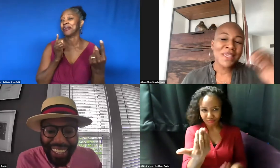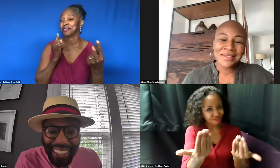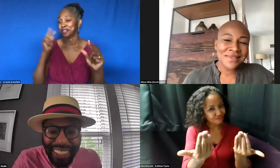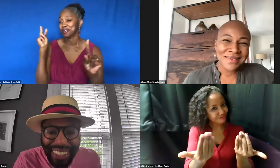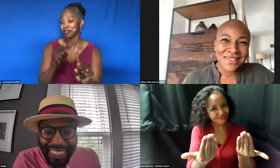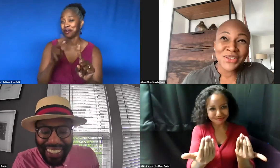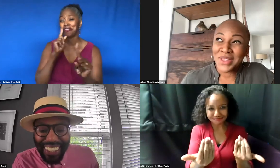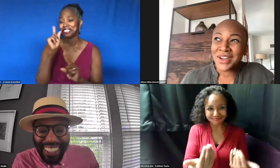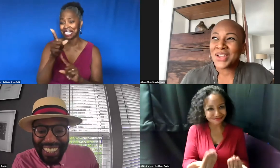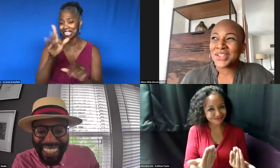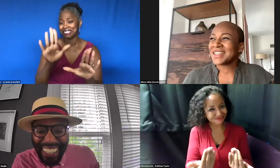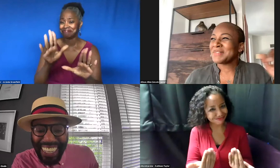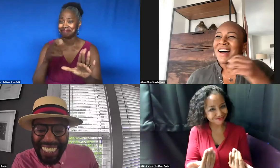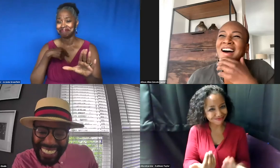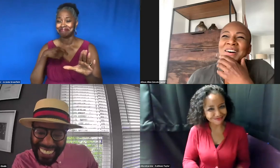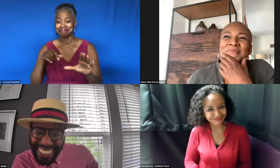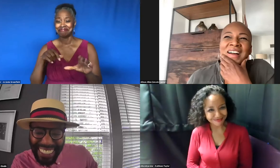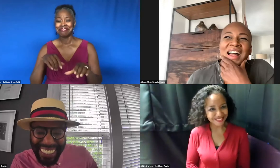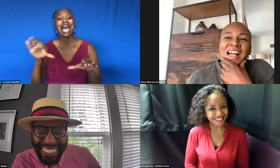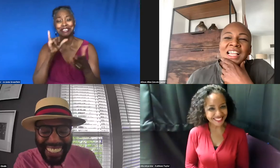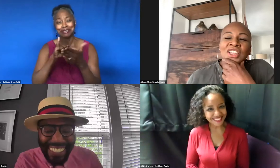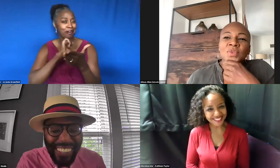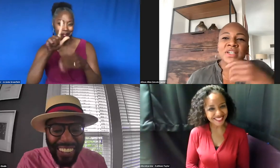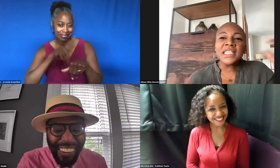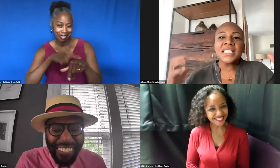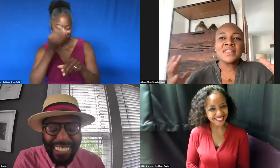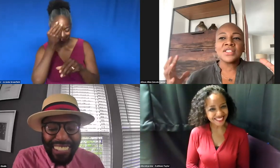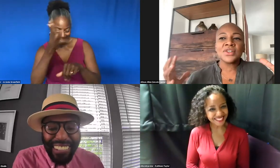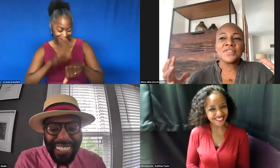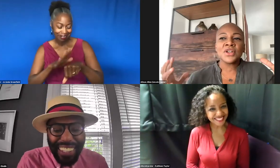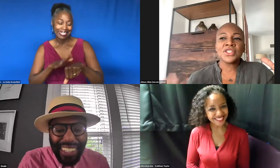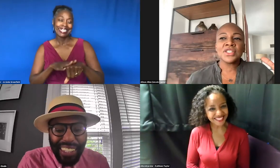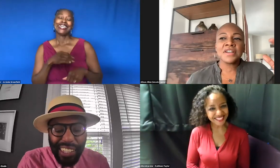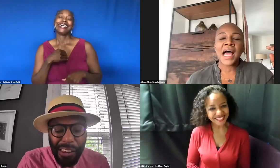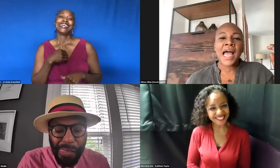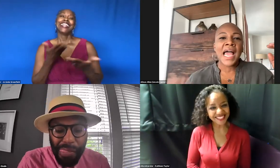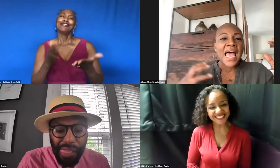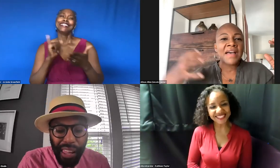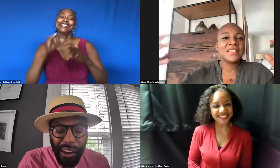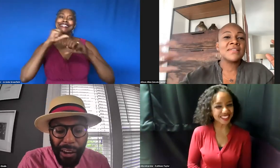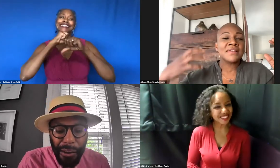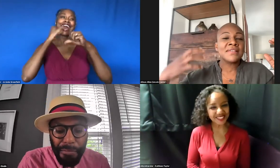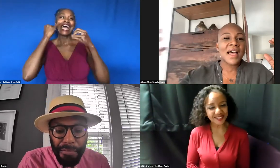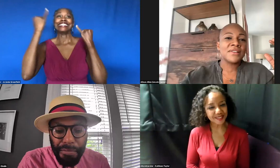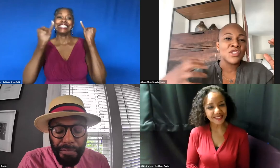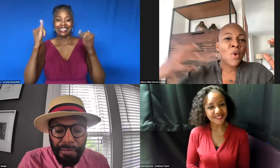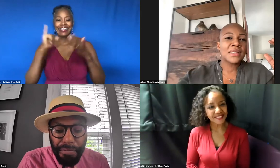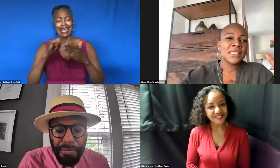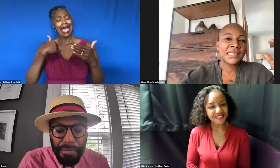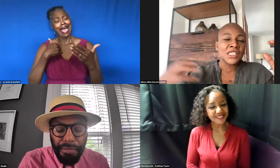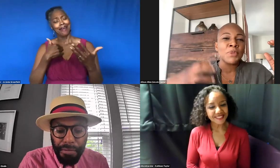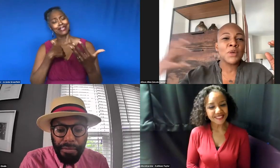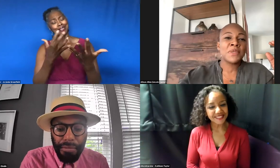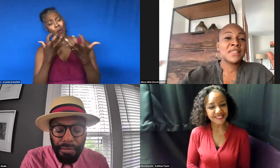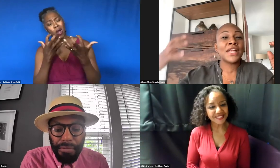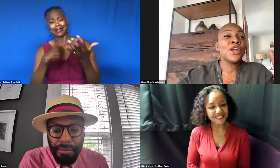know, because I just do that all the time. You know, there is this sort of notion of, I have this desire, this